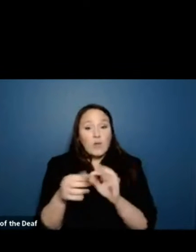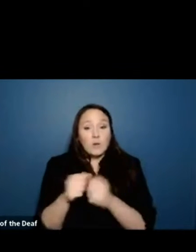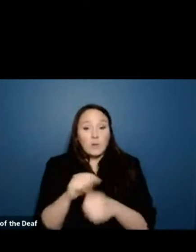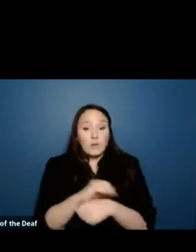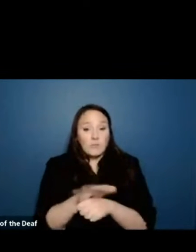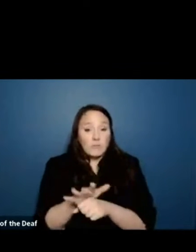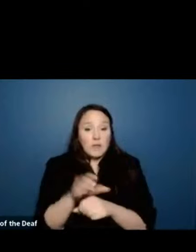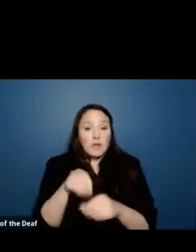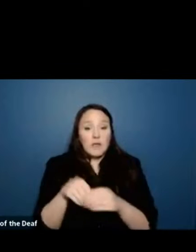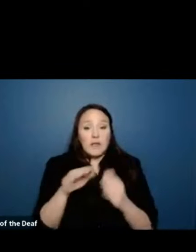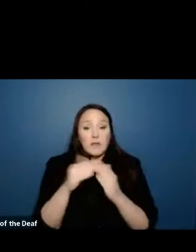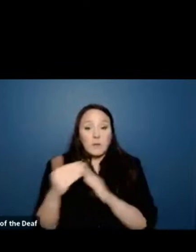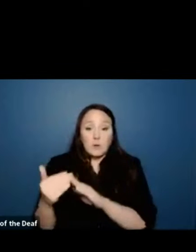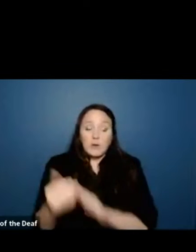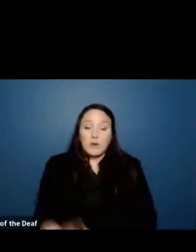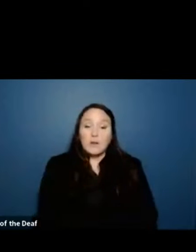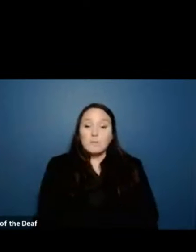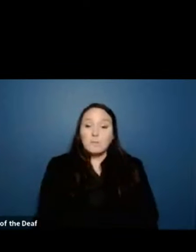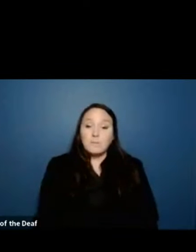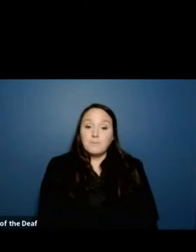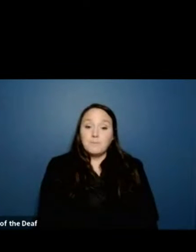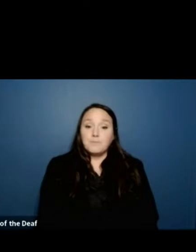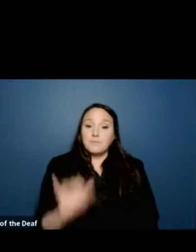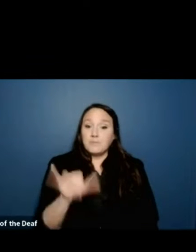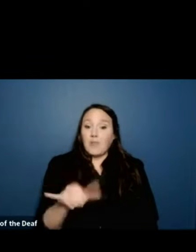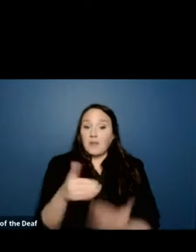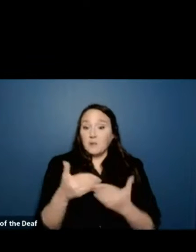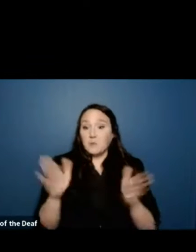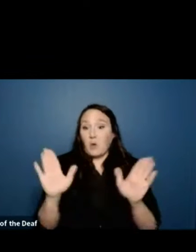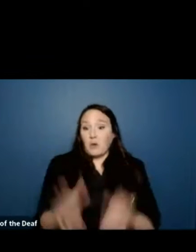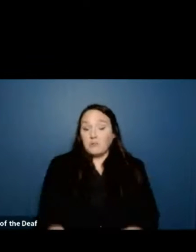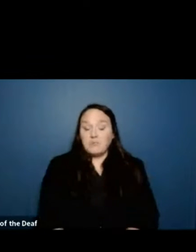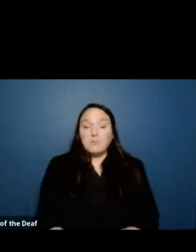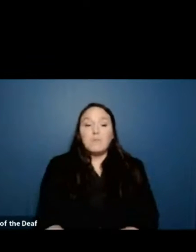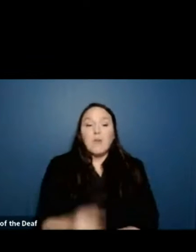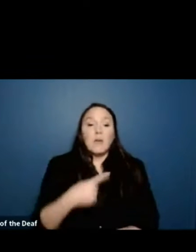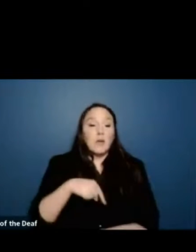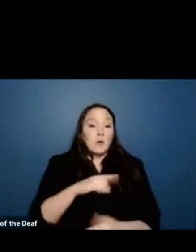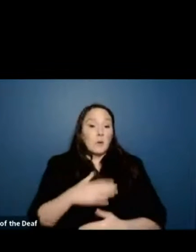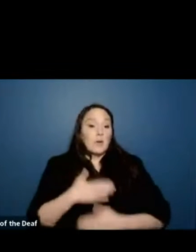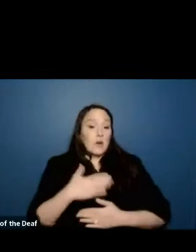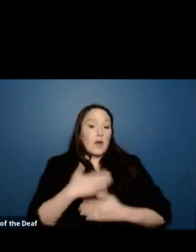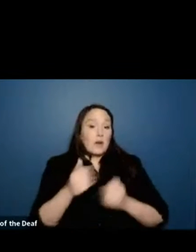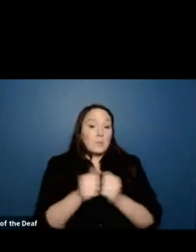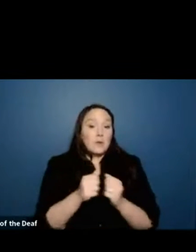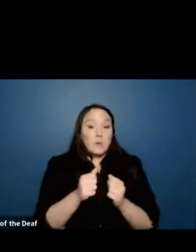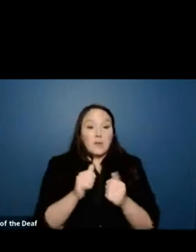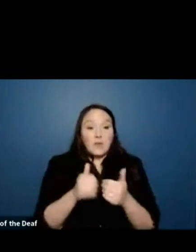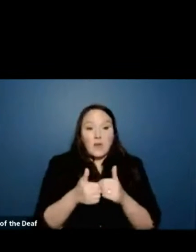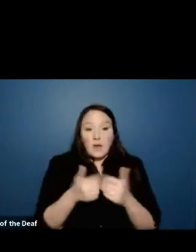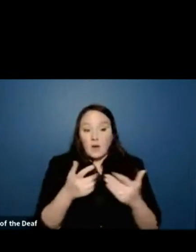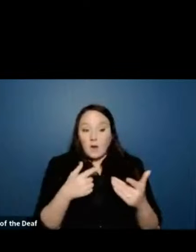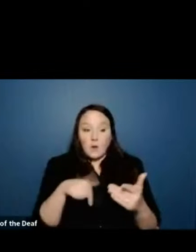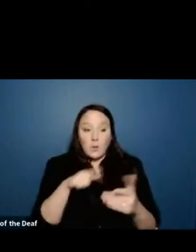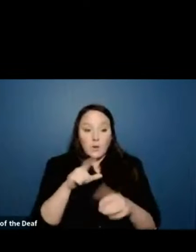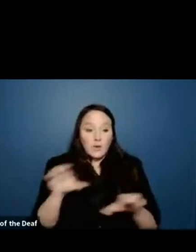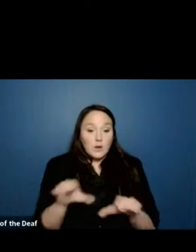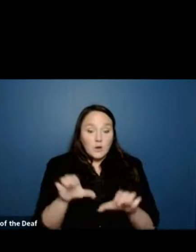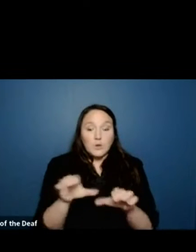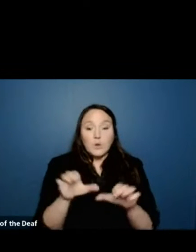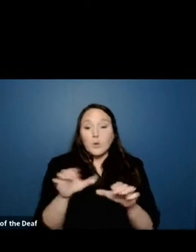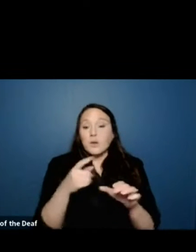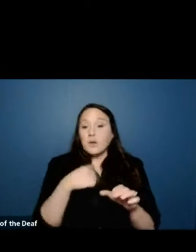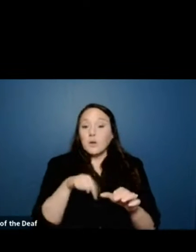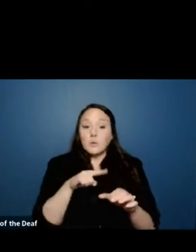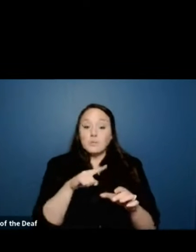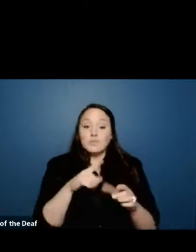community? Oh, that's broad. We are very happy with the direction that we're going. They have been